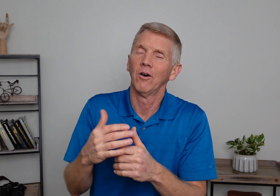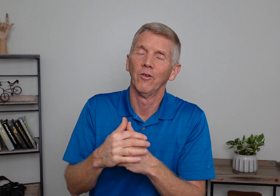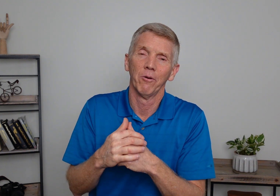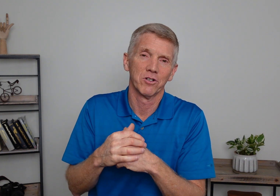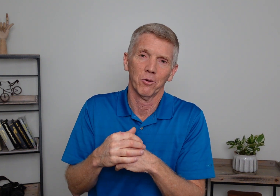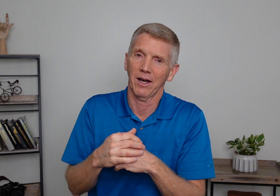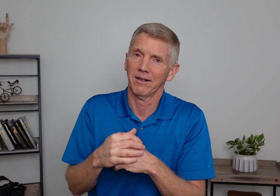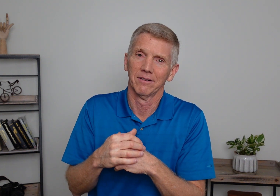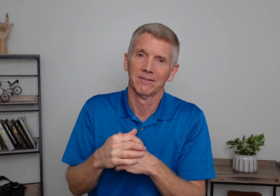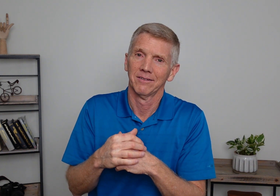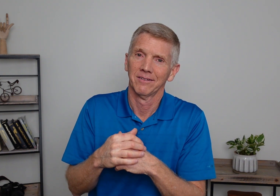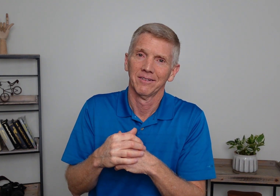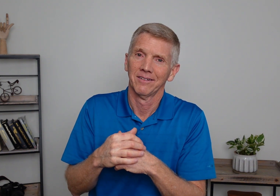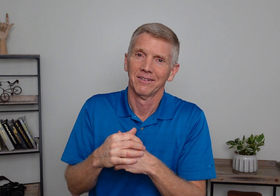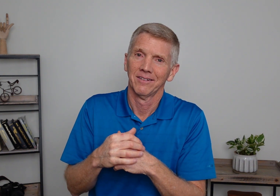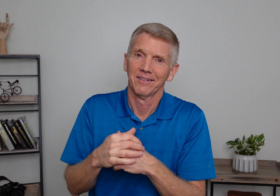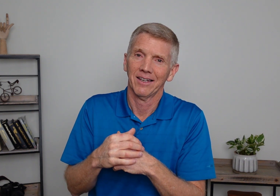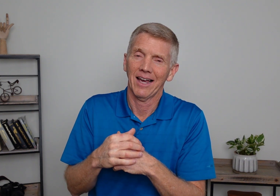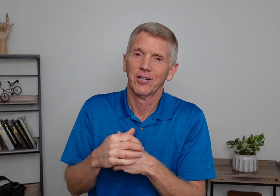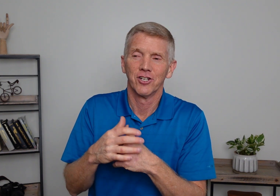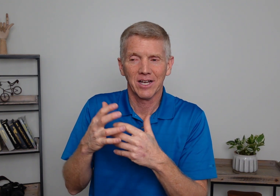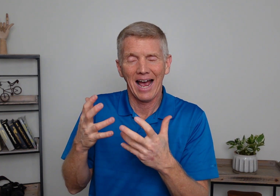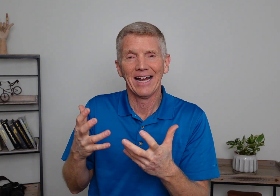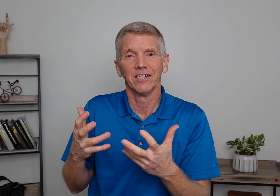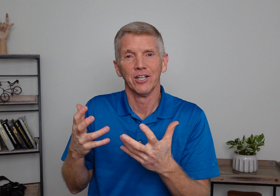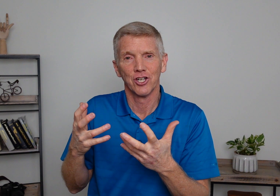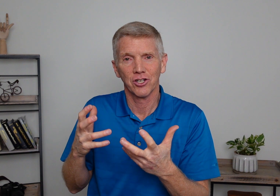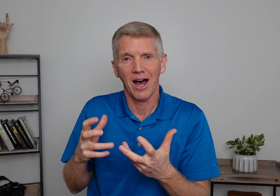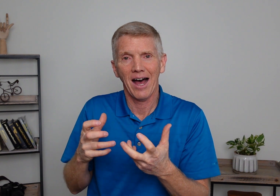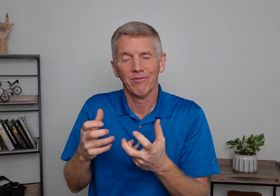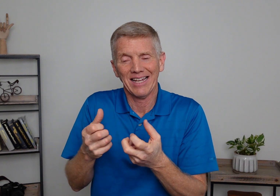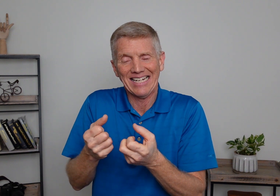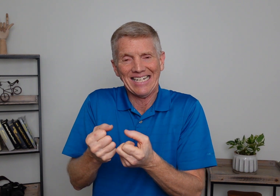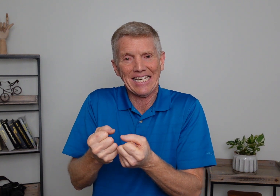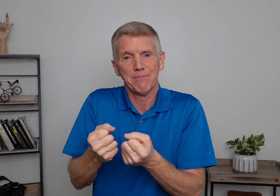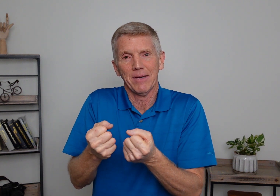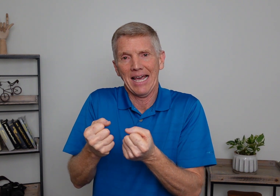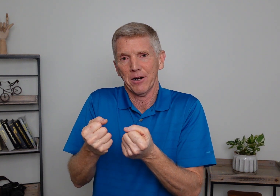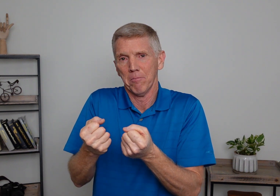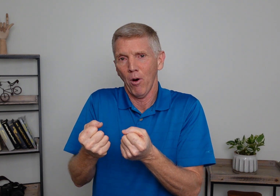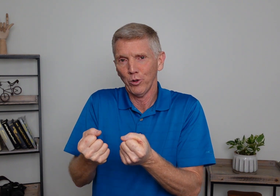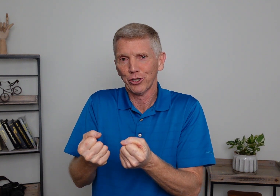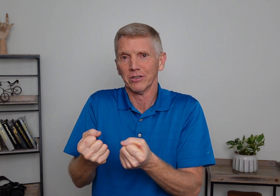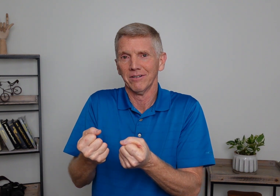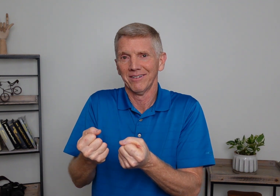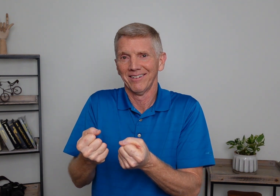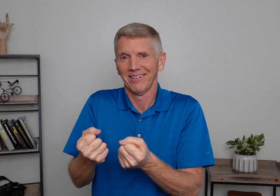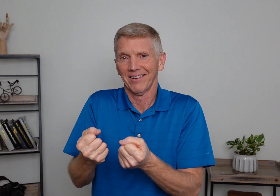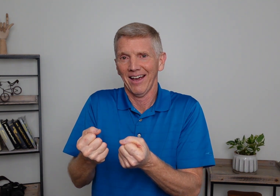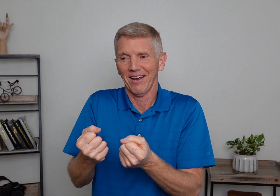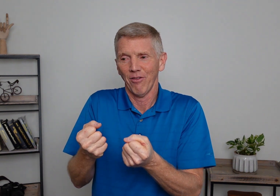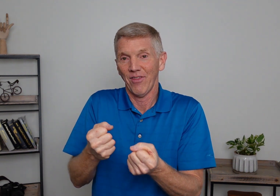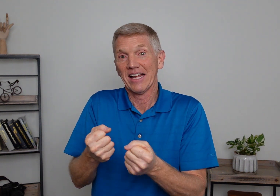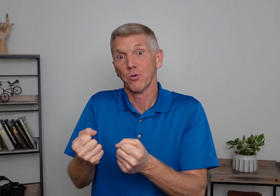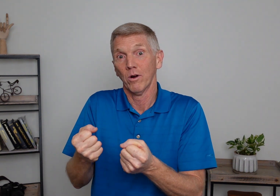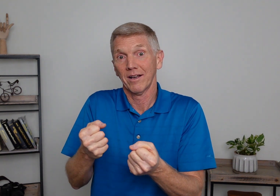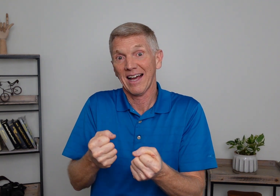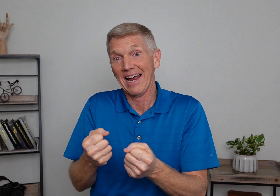they were so kind. Okay, because kind is soft and deep and emotional. Okay, that's what